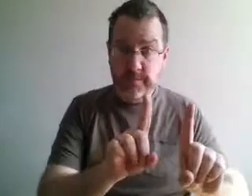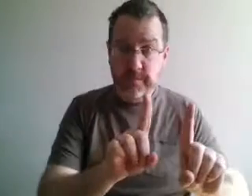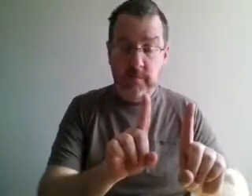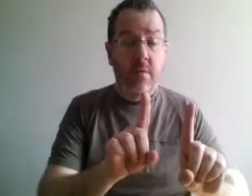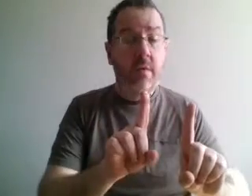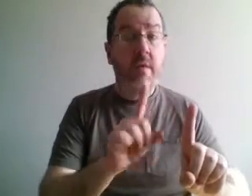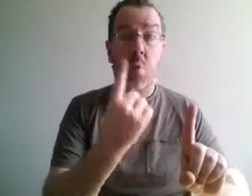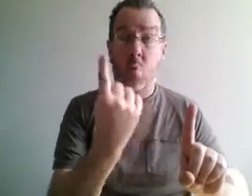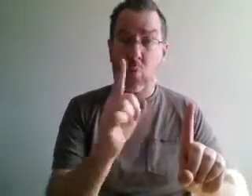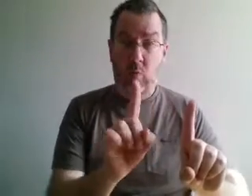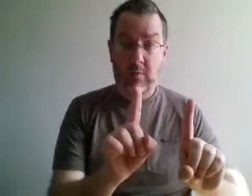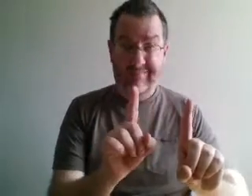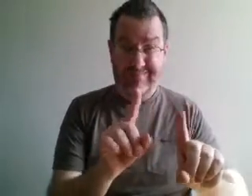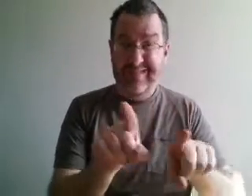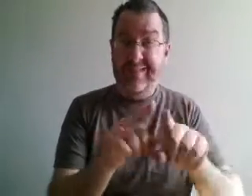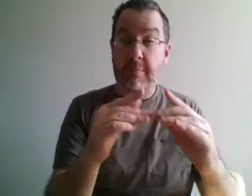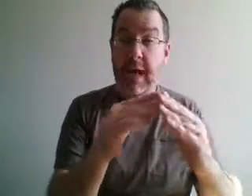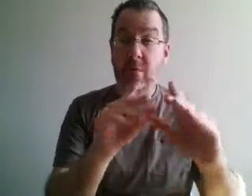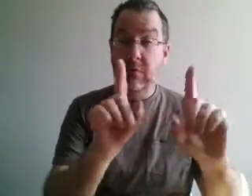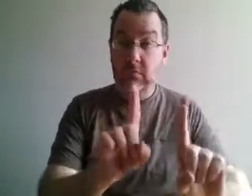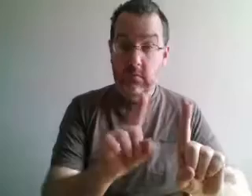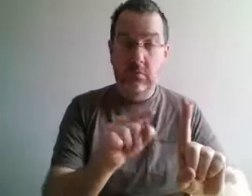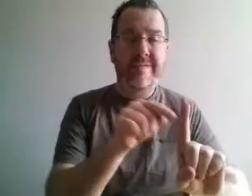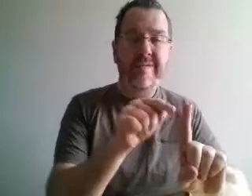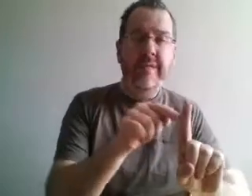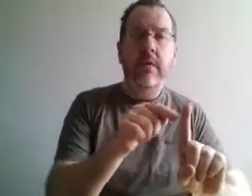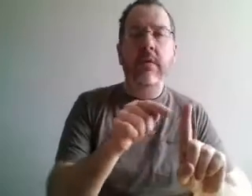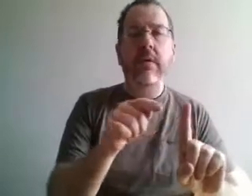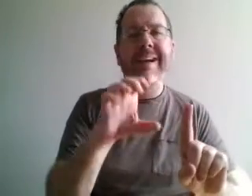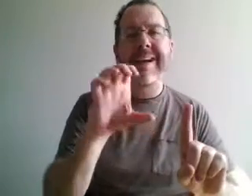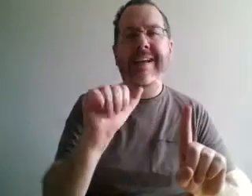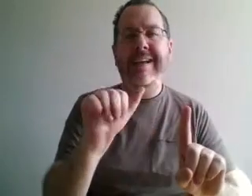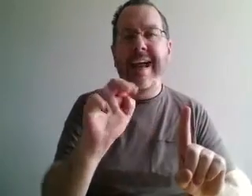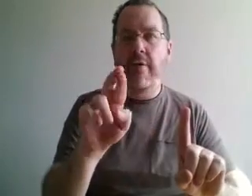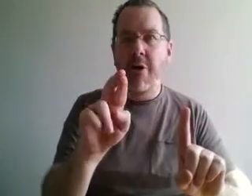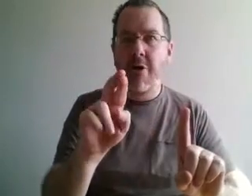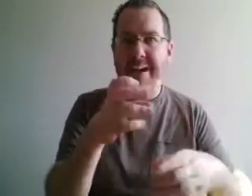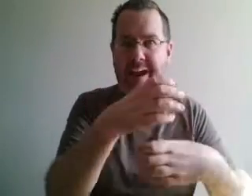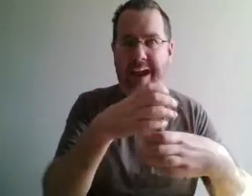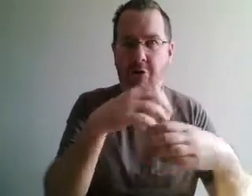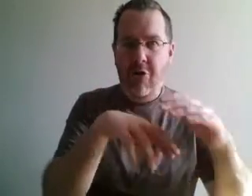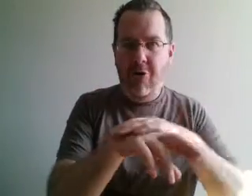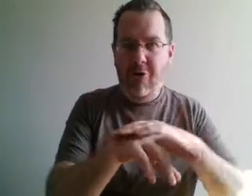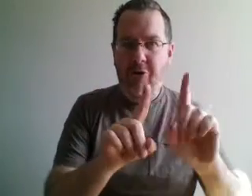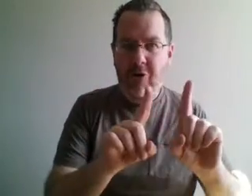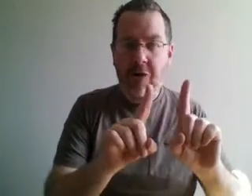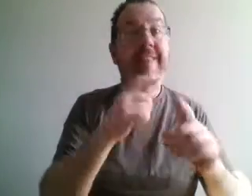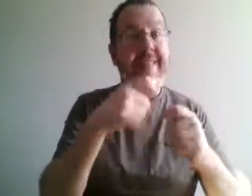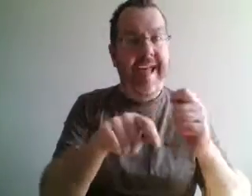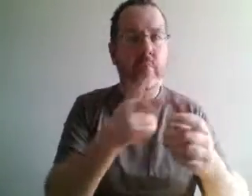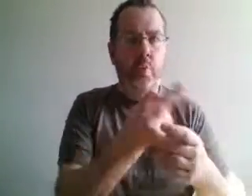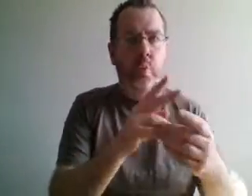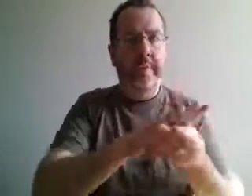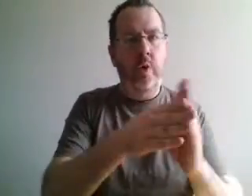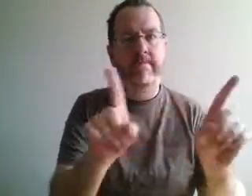person in the house is acting as the carer for the other person in the house. So they're a unit. So the household is kind of a unit